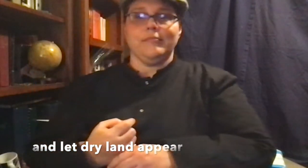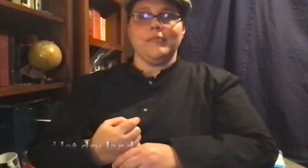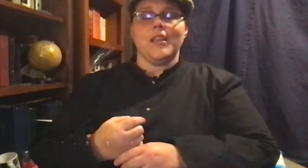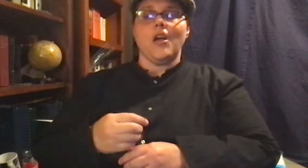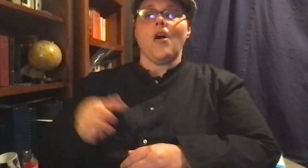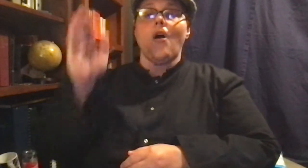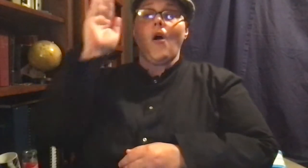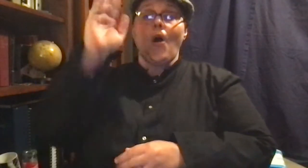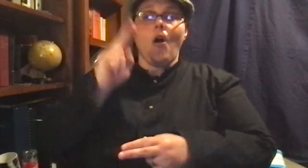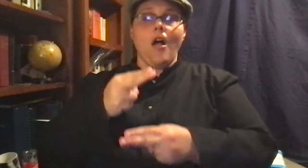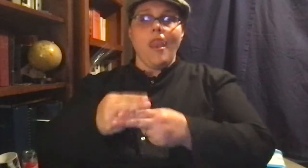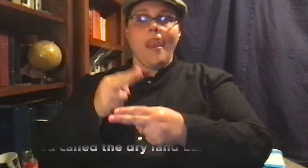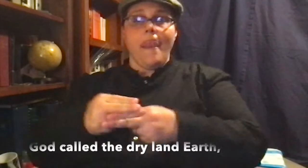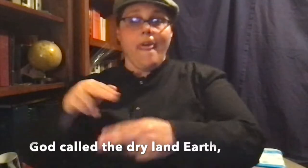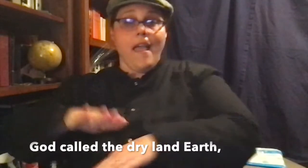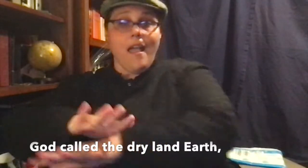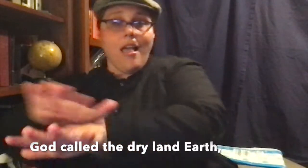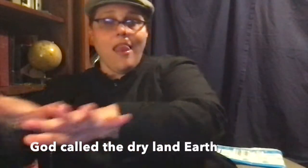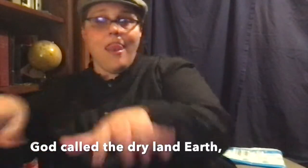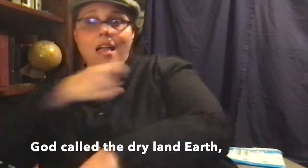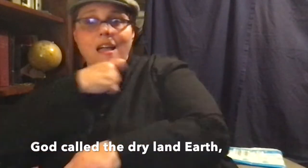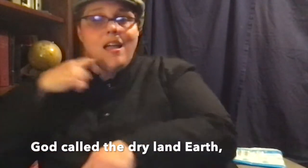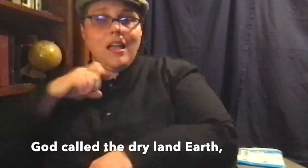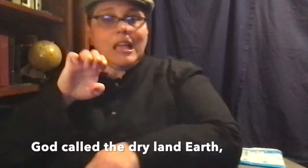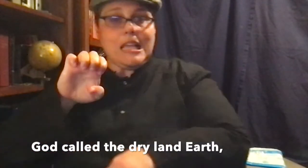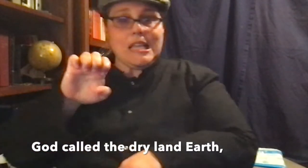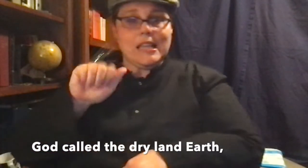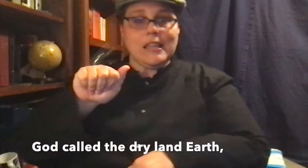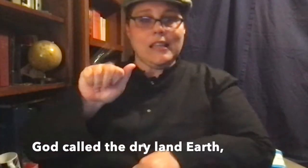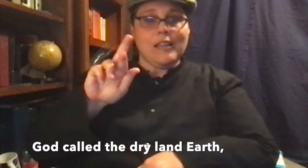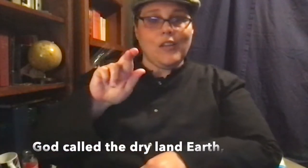appear." And God called the dry land earth.